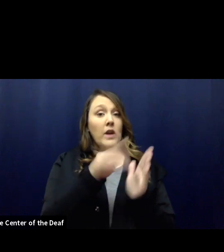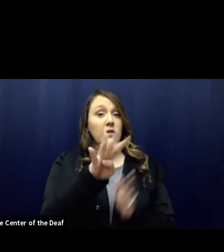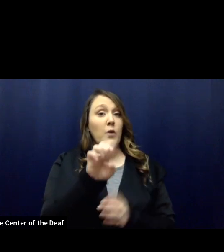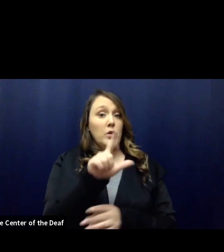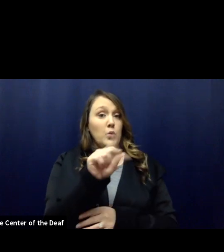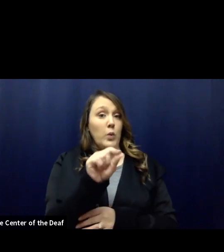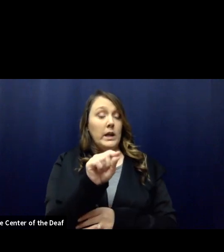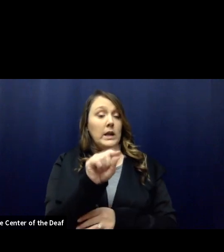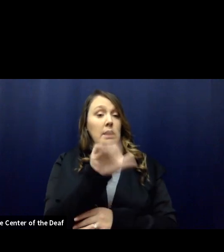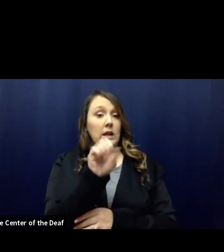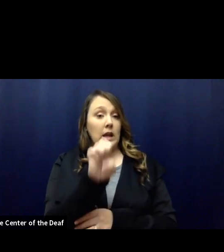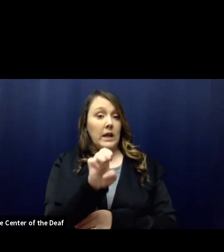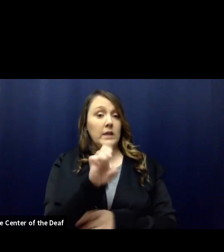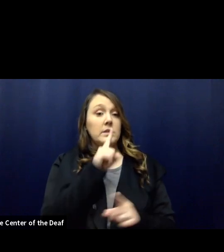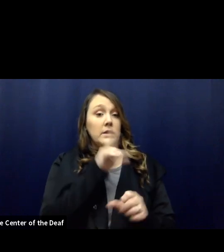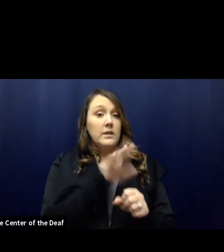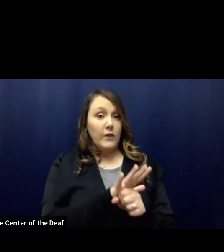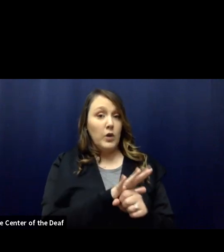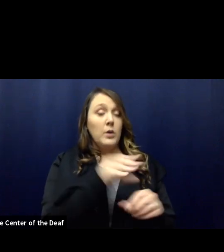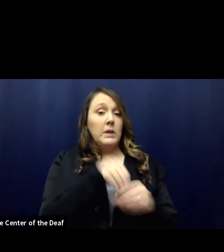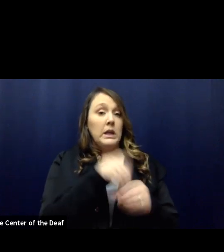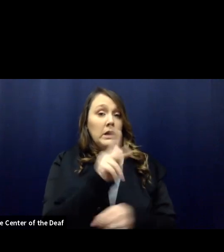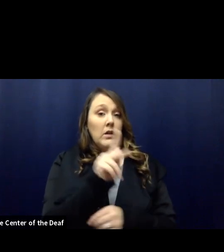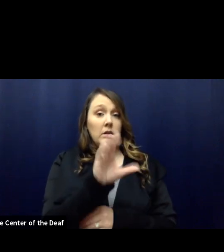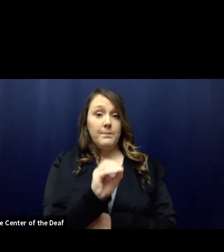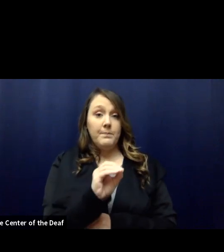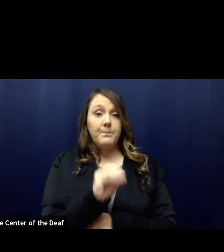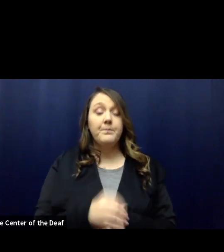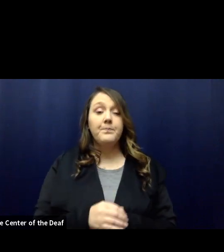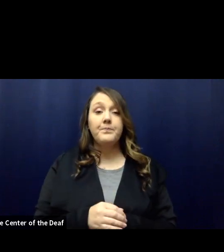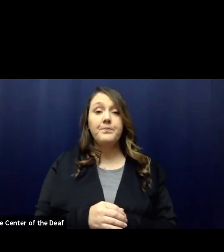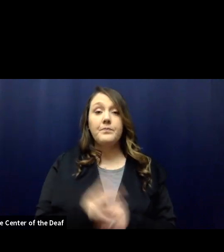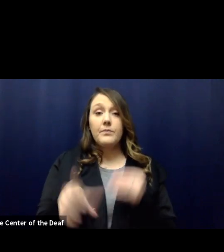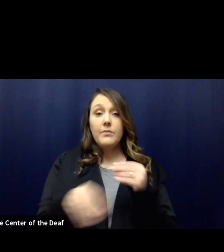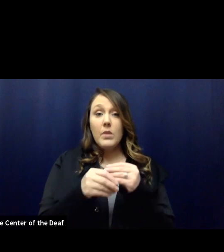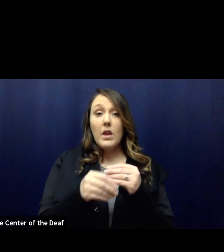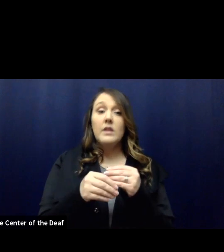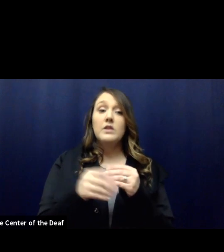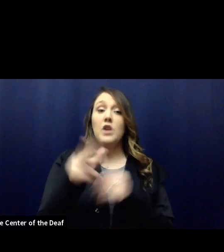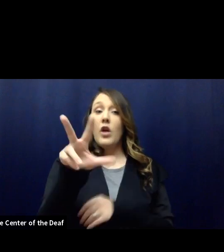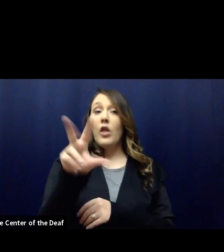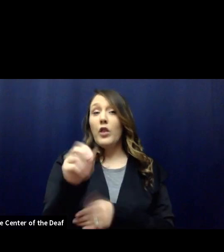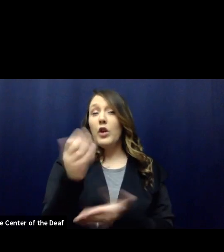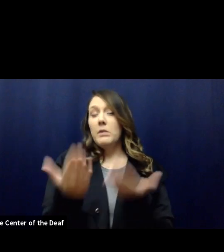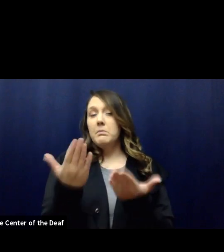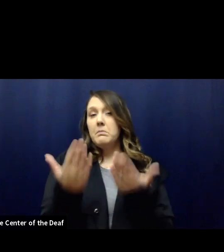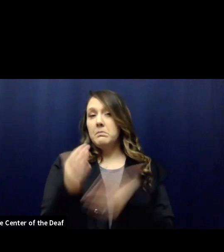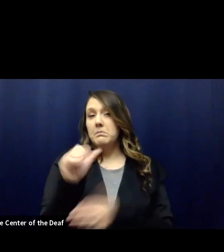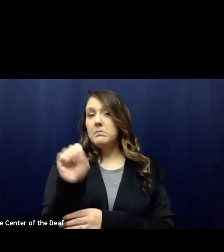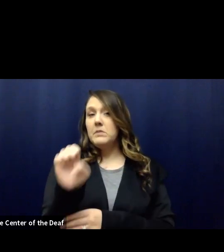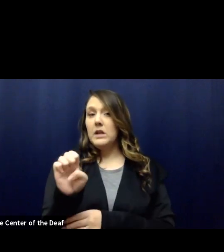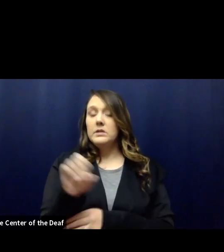1,420 cases of COVID-19 in Knox County. Additionally, we have 30 probable cases.